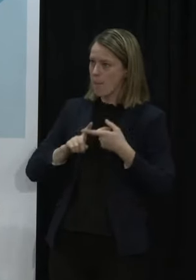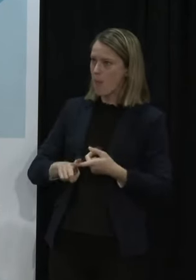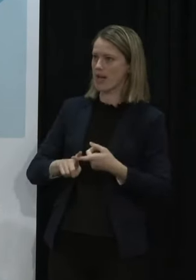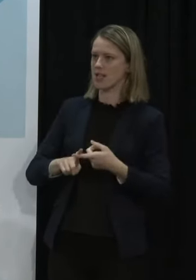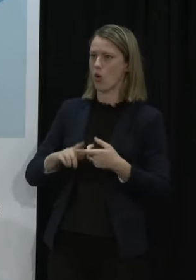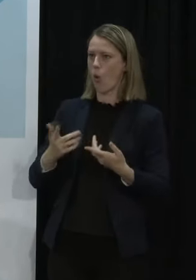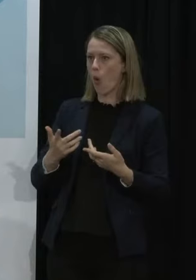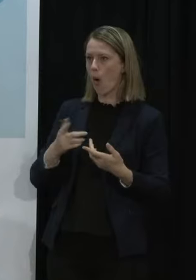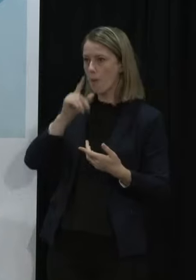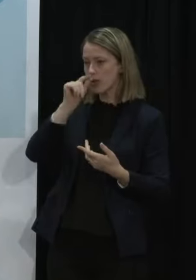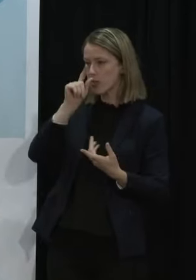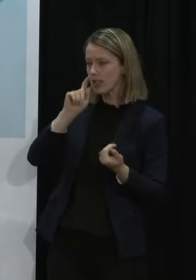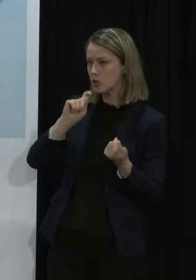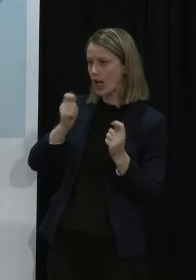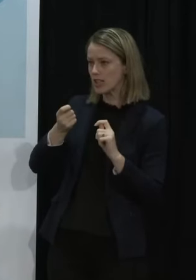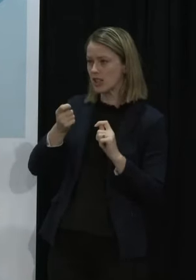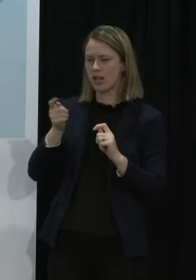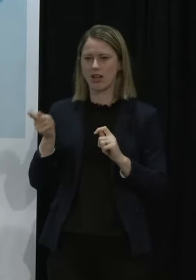't